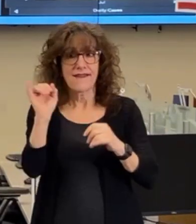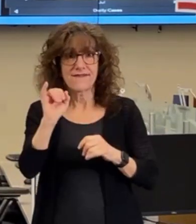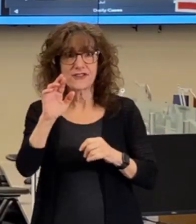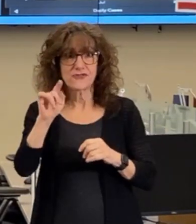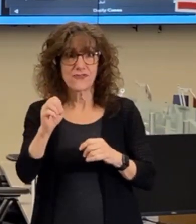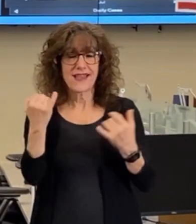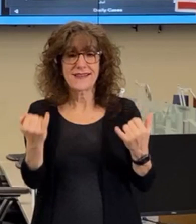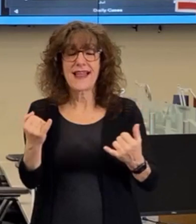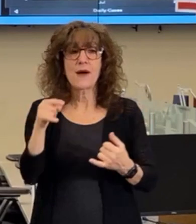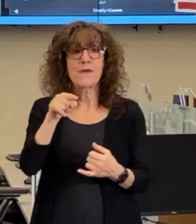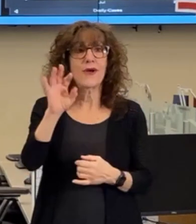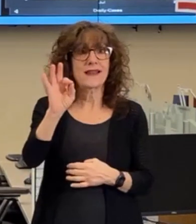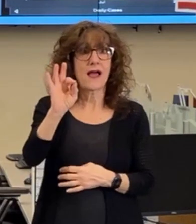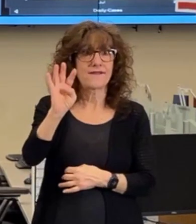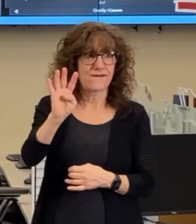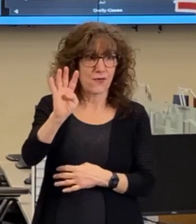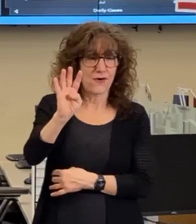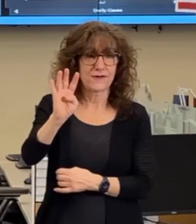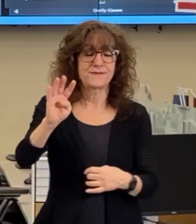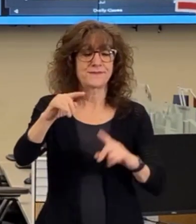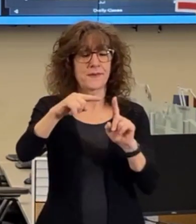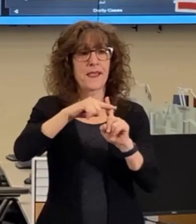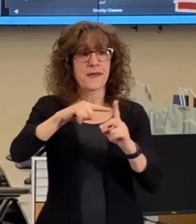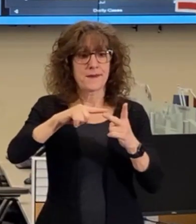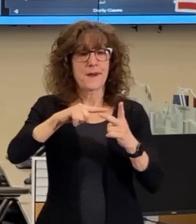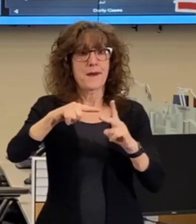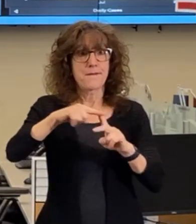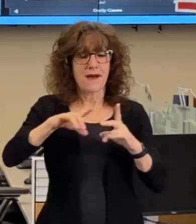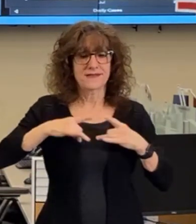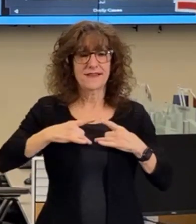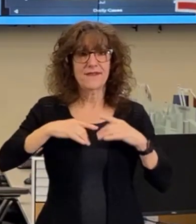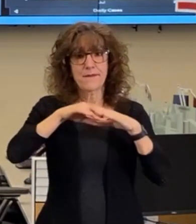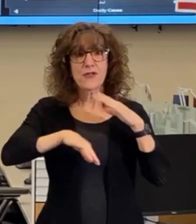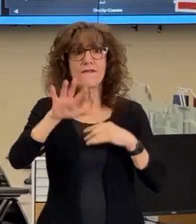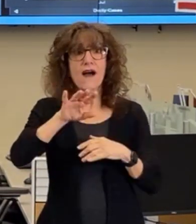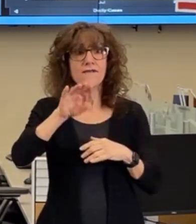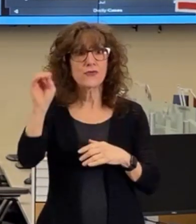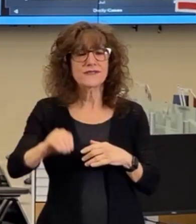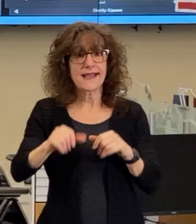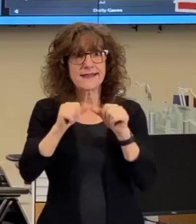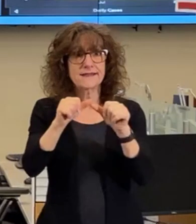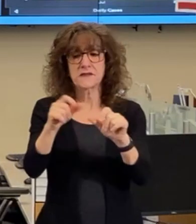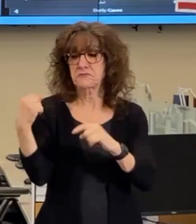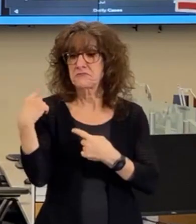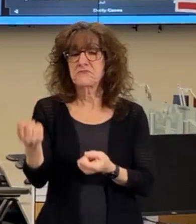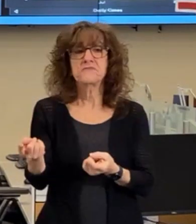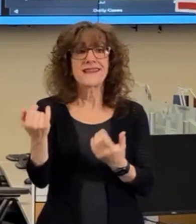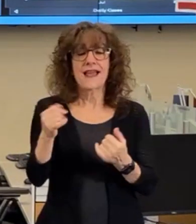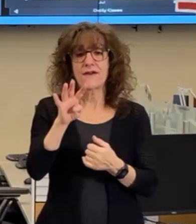which is now at 0.94, our positivity rate, which we want to see below 5% consistently, and it has been, and it's